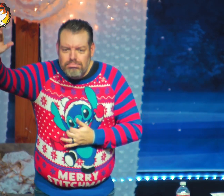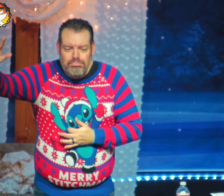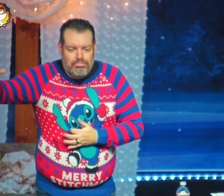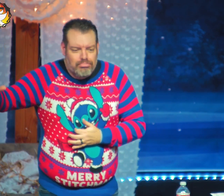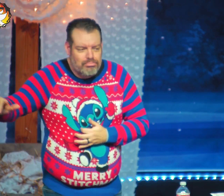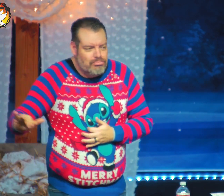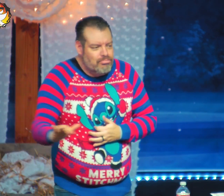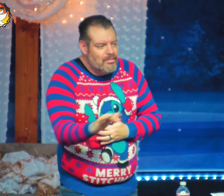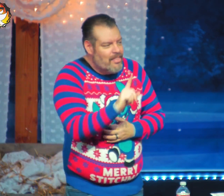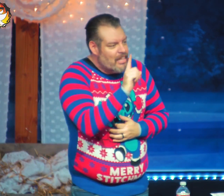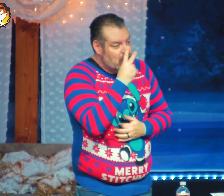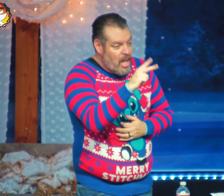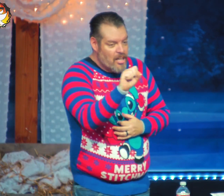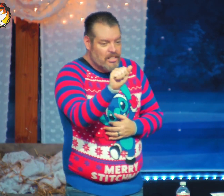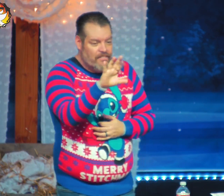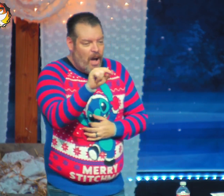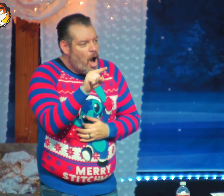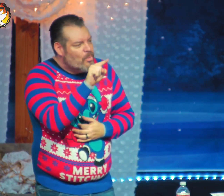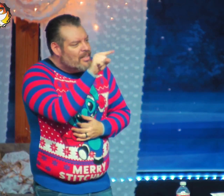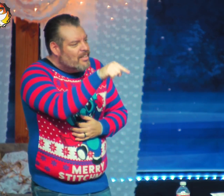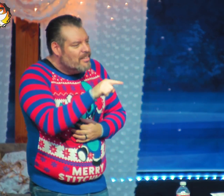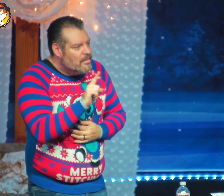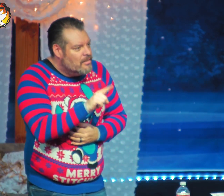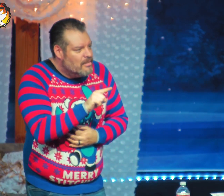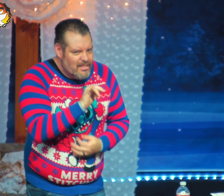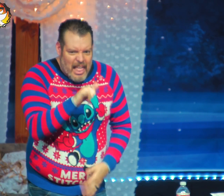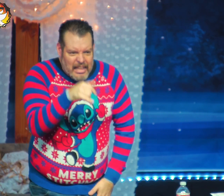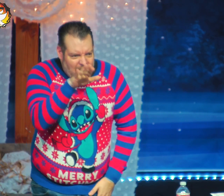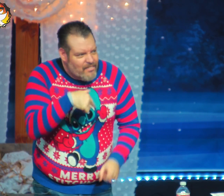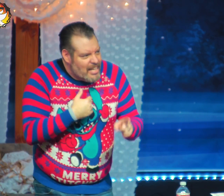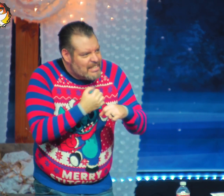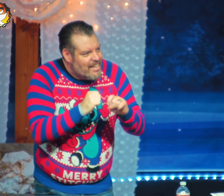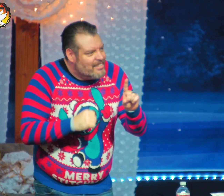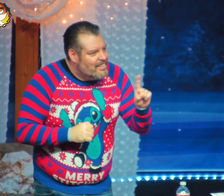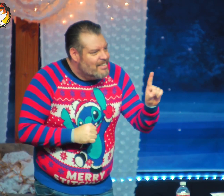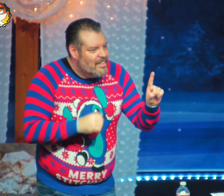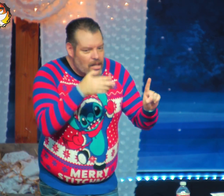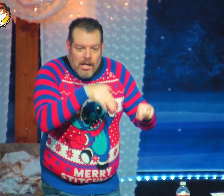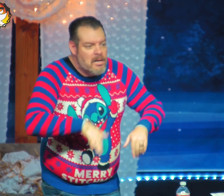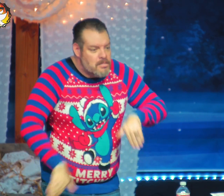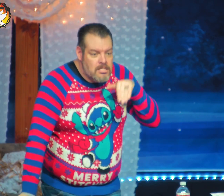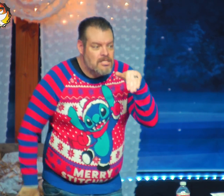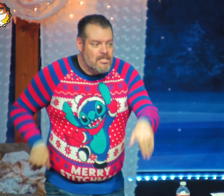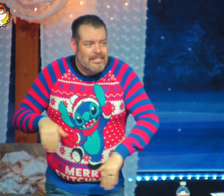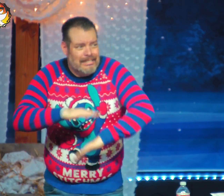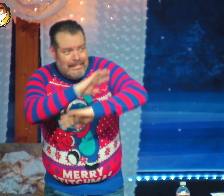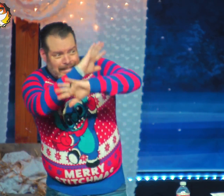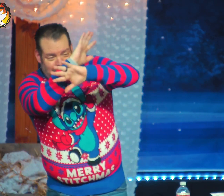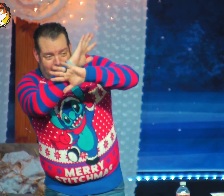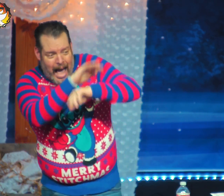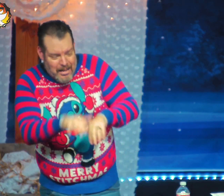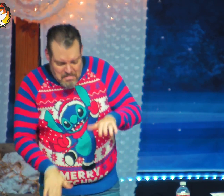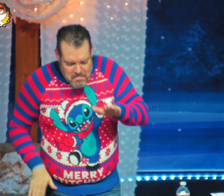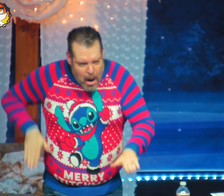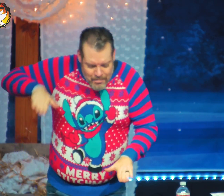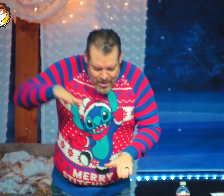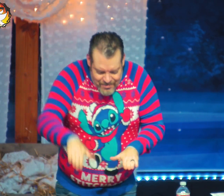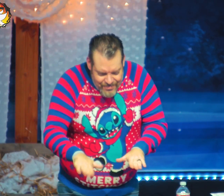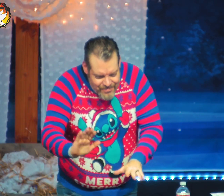Yeah, the opposite, right? The positive stories, let's talk about that. Where a man who takes care of the animal, you